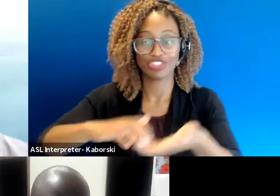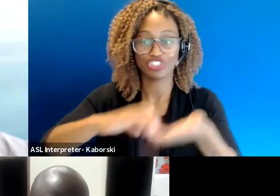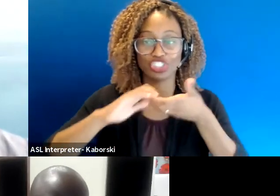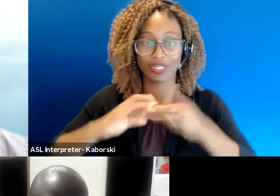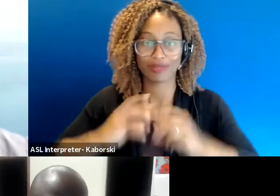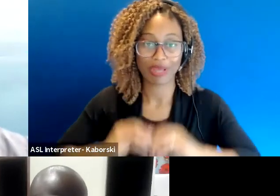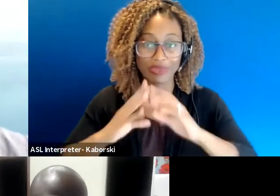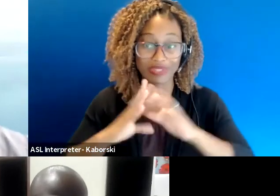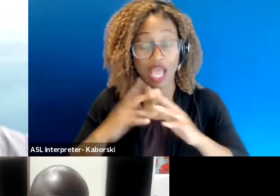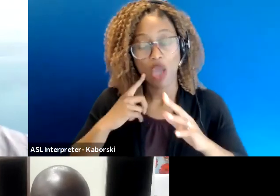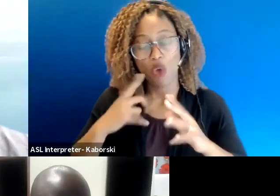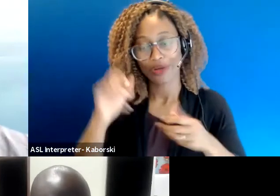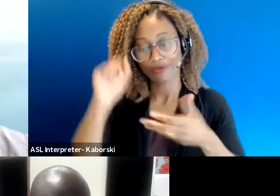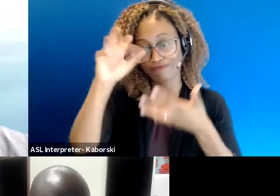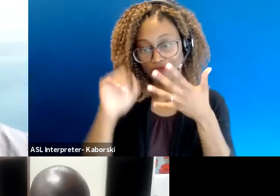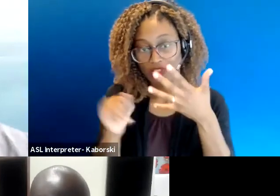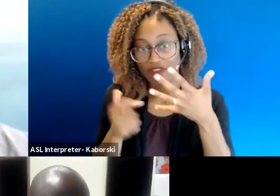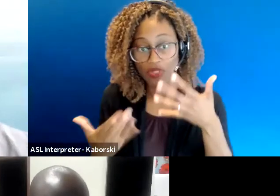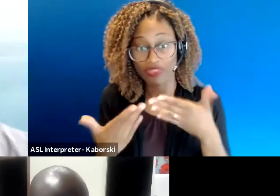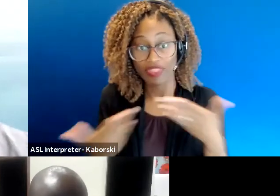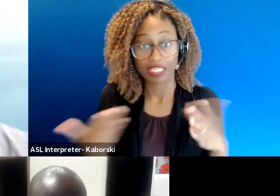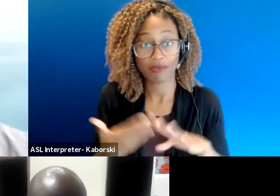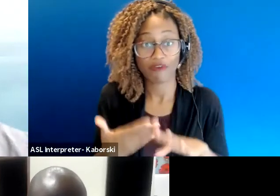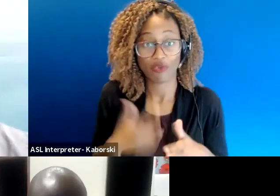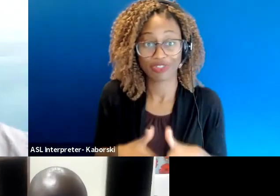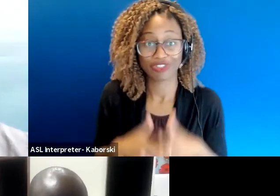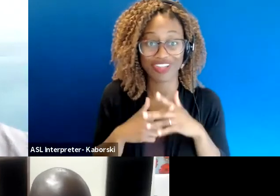a few housekeeping items before we get started today.